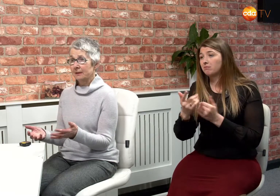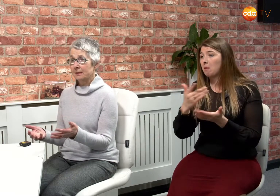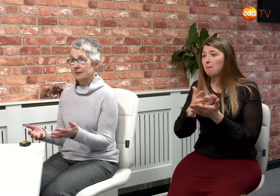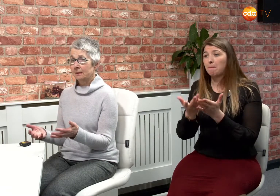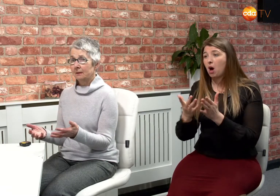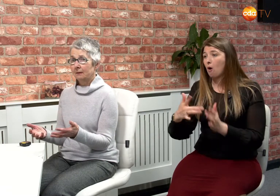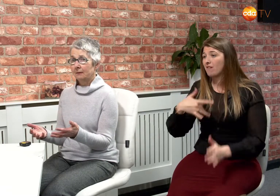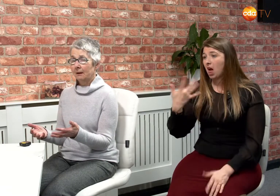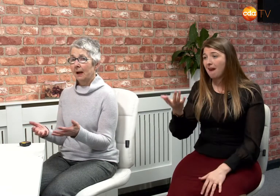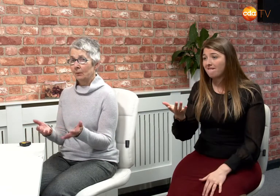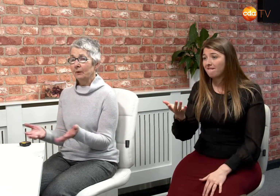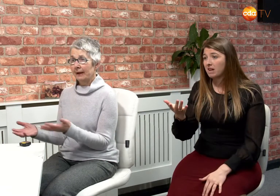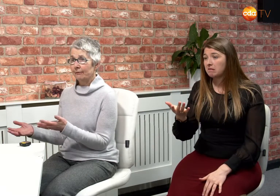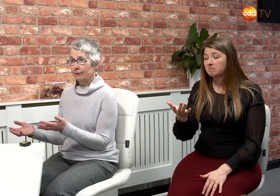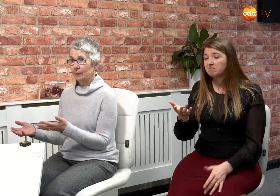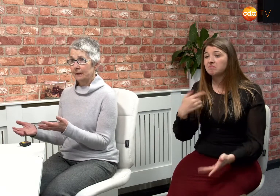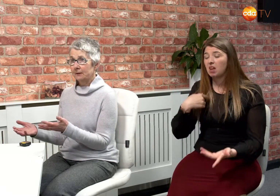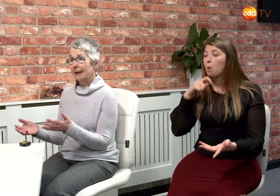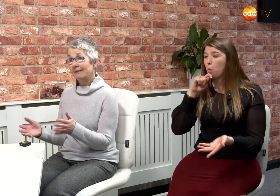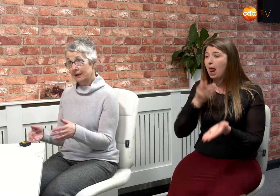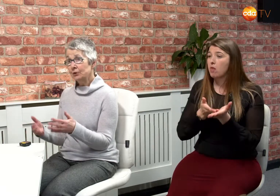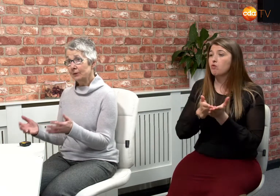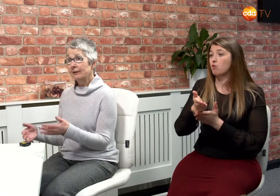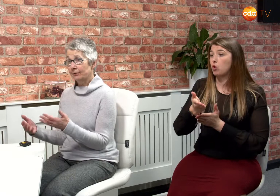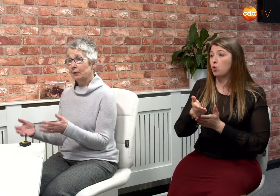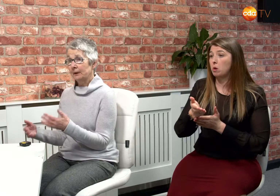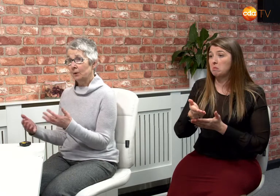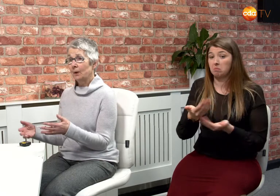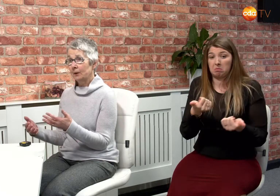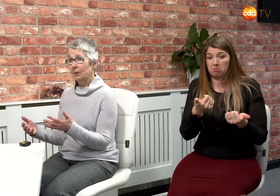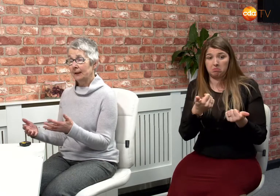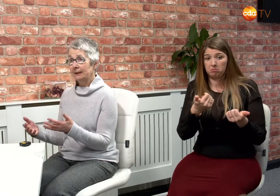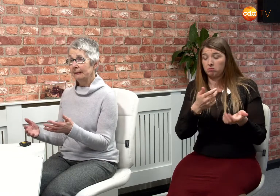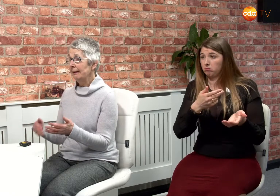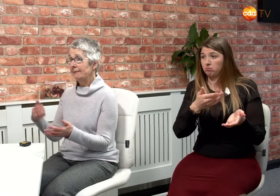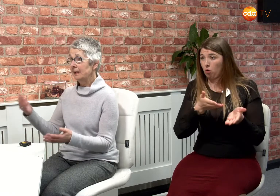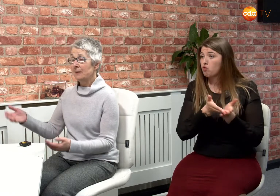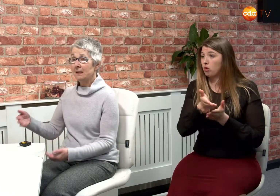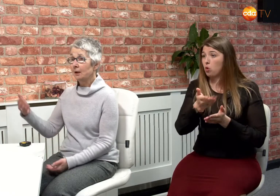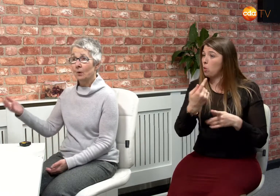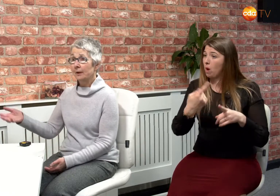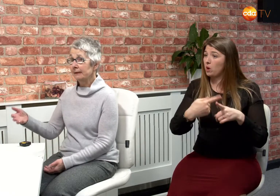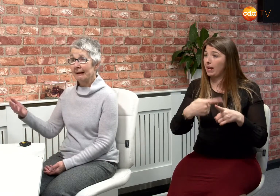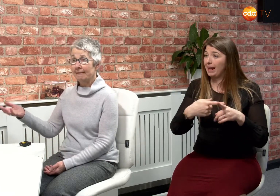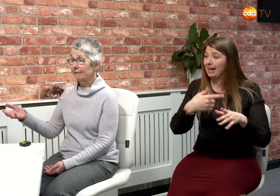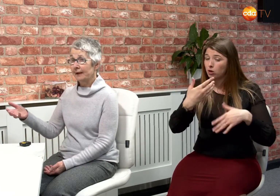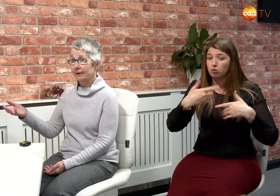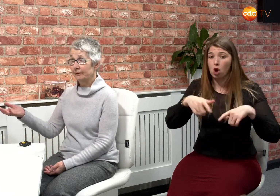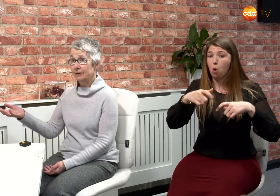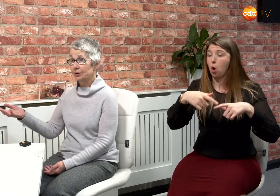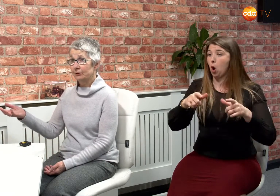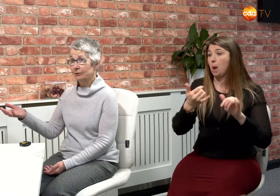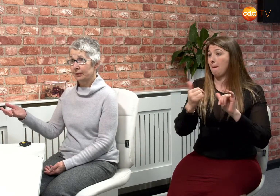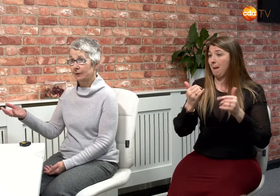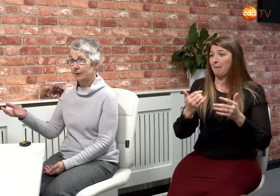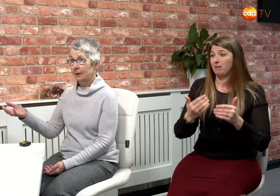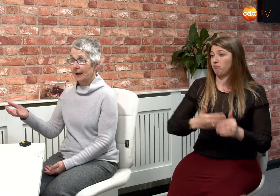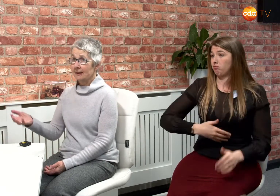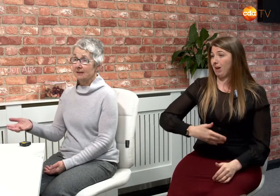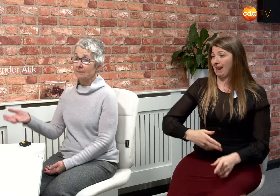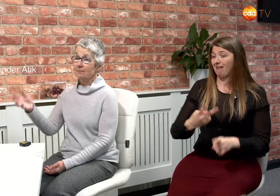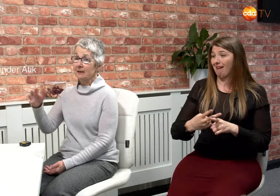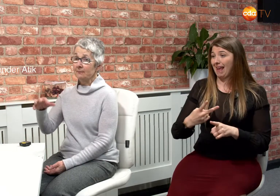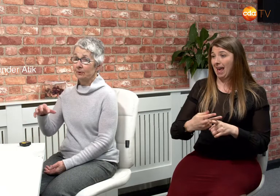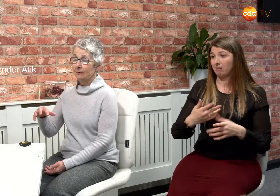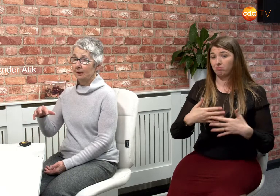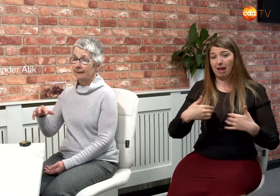those things. I will get through it. And they do get through it quite quickly, and they may go on and have healthy children.